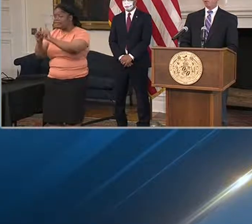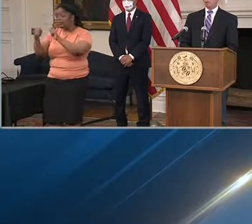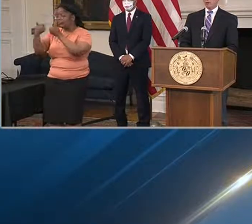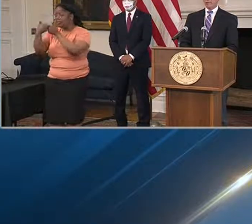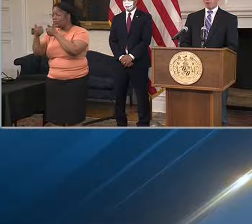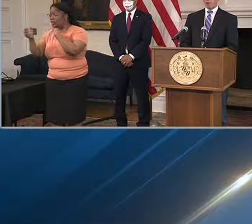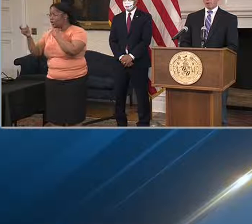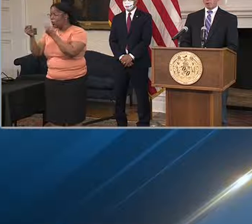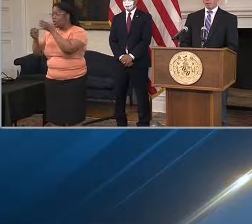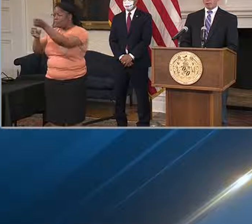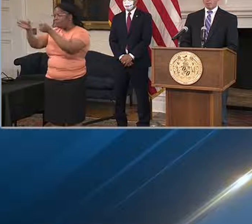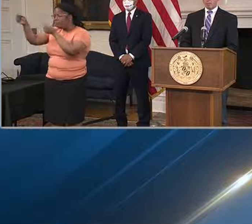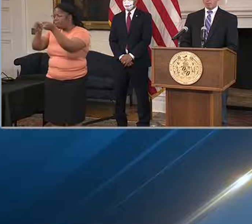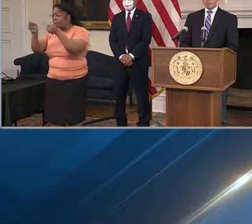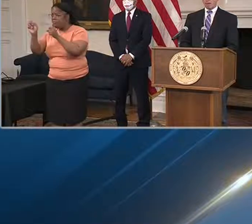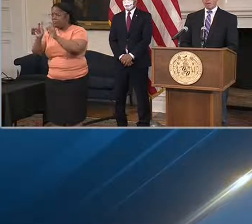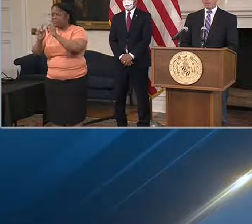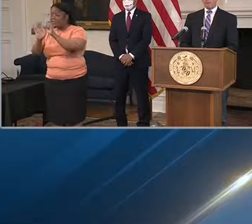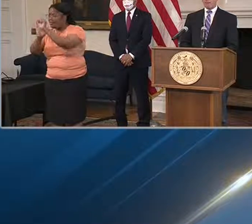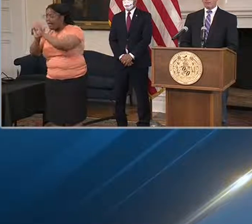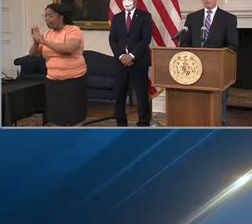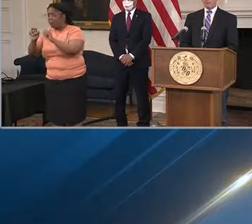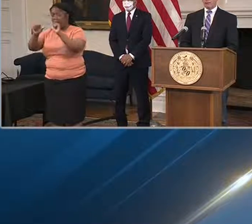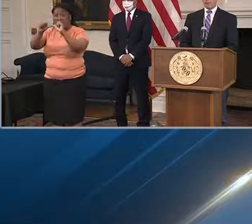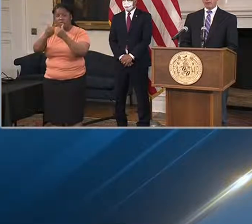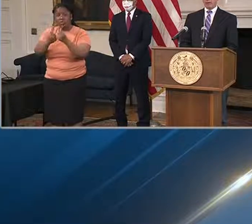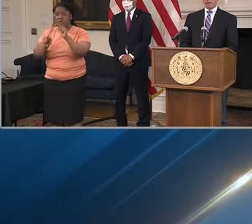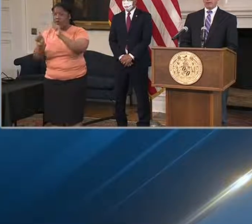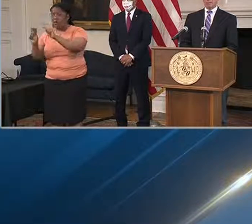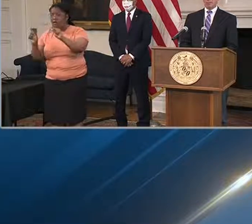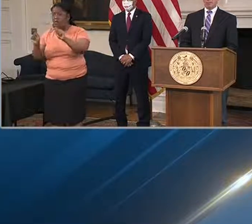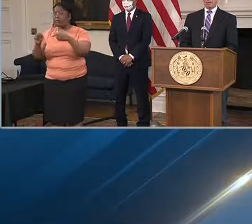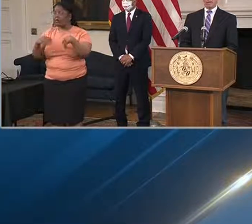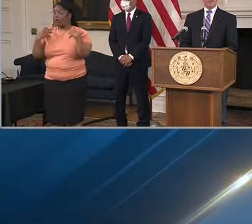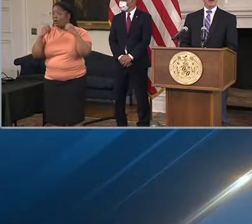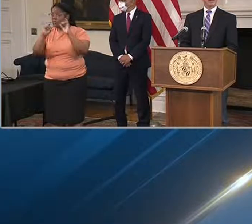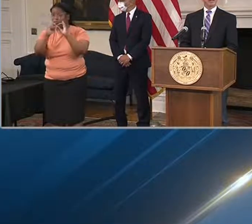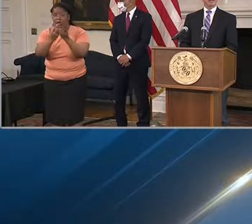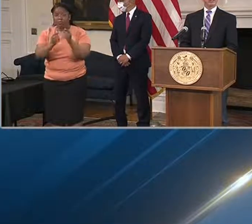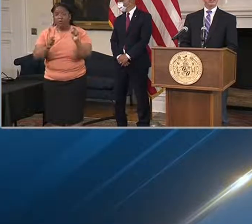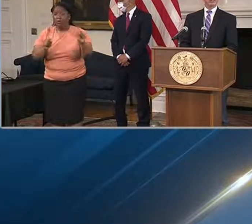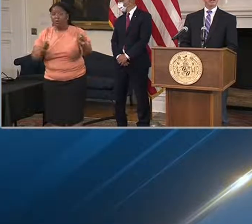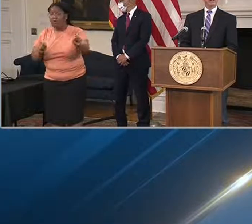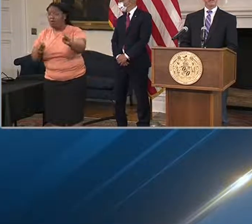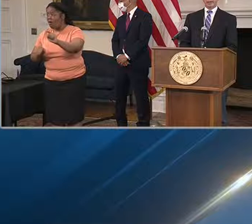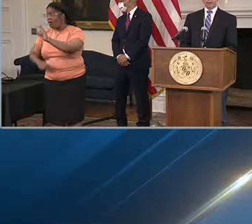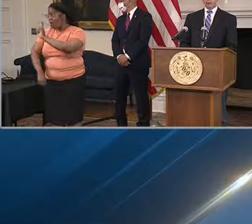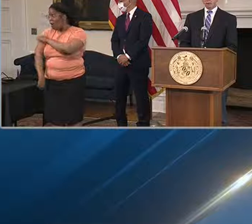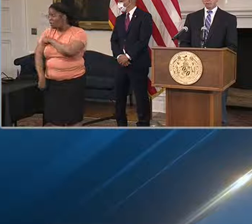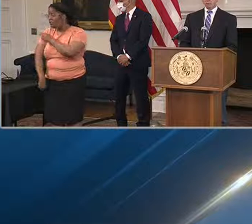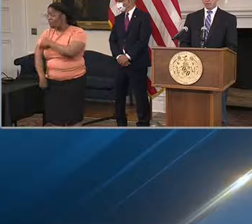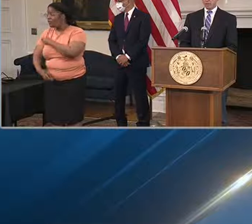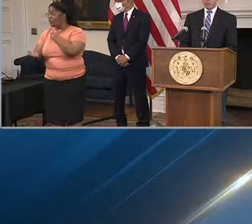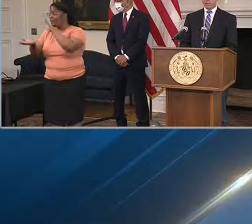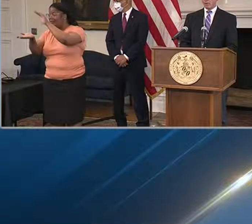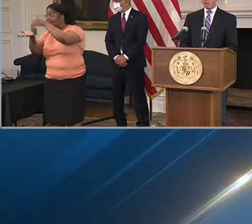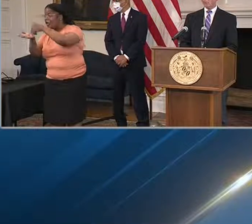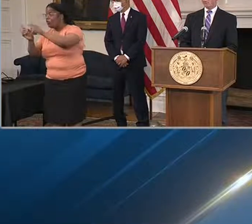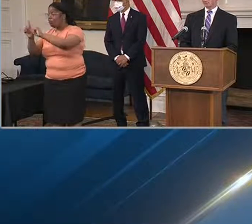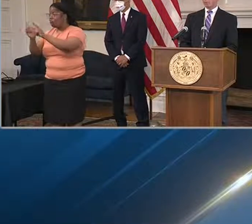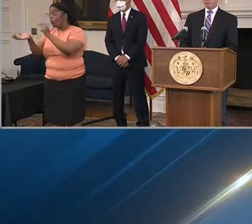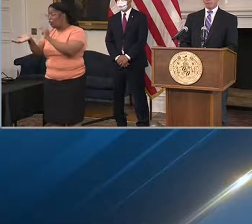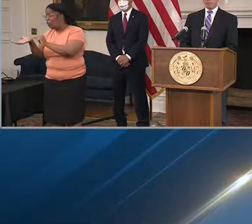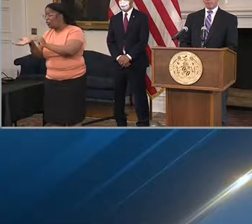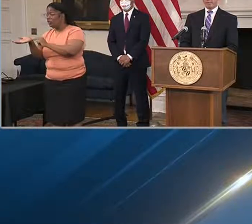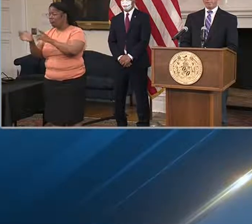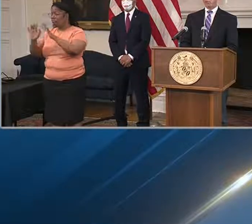government, local health departments, hospitals and their healthcare systems, healthcare clinicians, literally heroes of